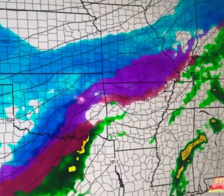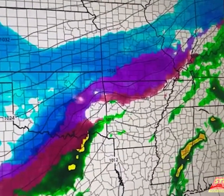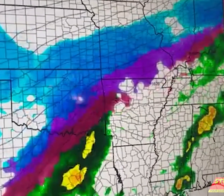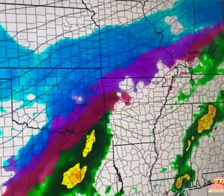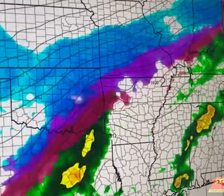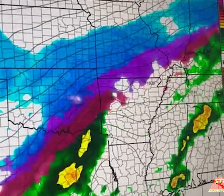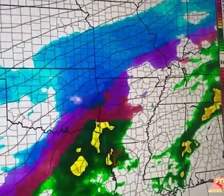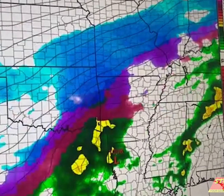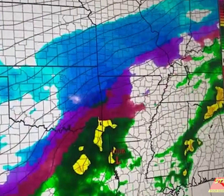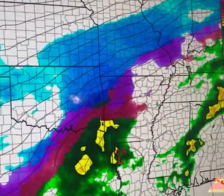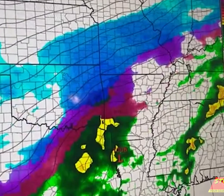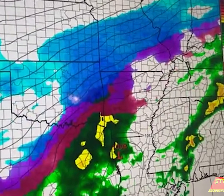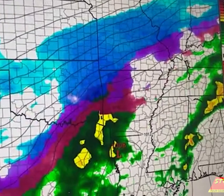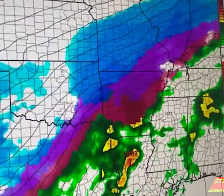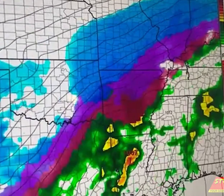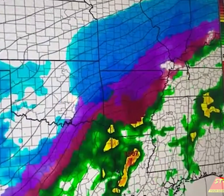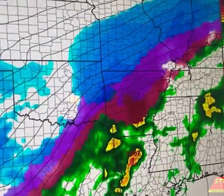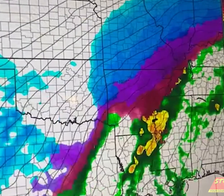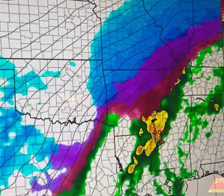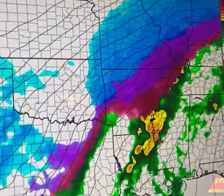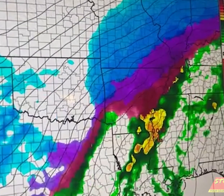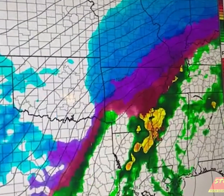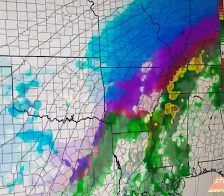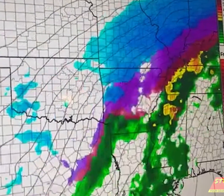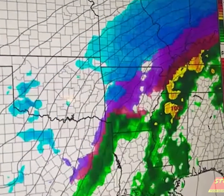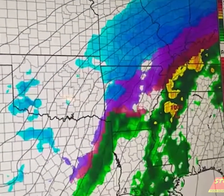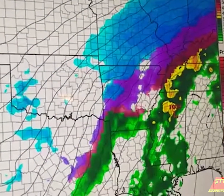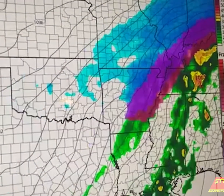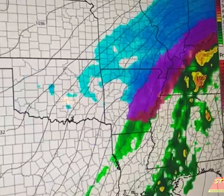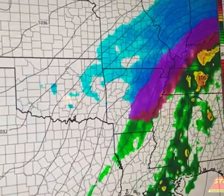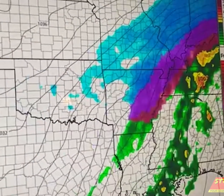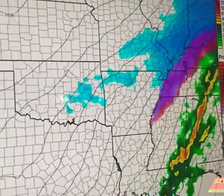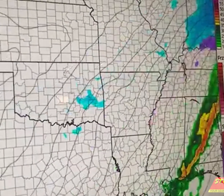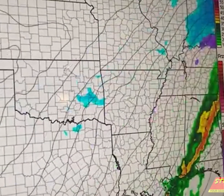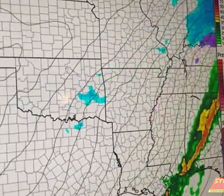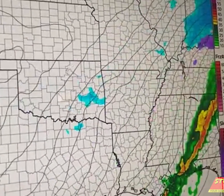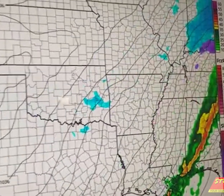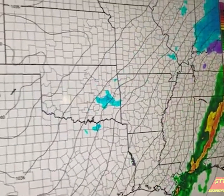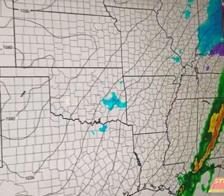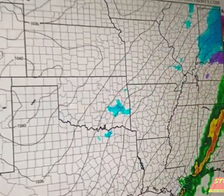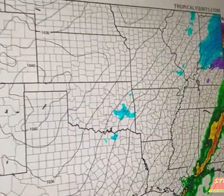there. And then it will finally move out and give us a little cap of snow. Okay, that's what I wanted to show